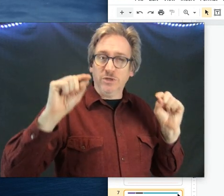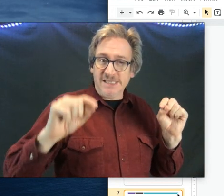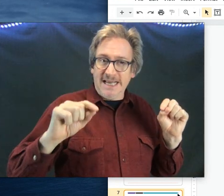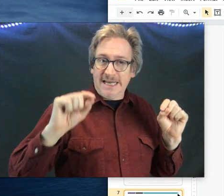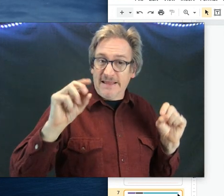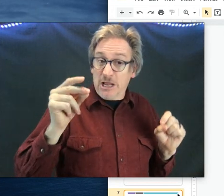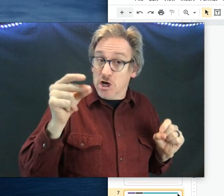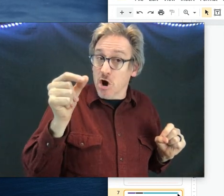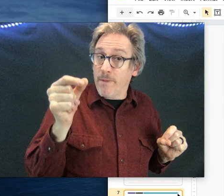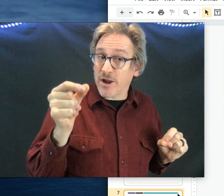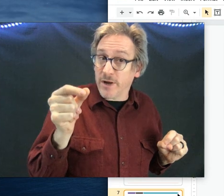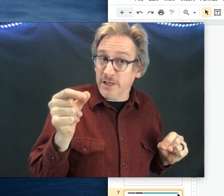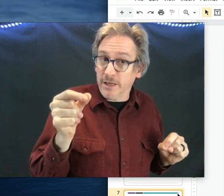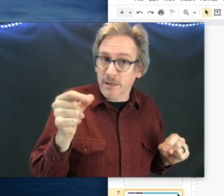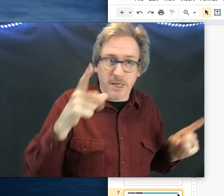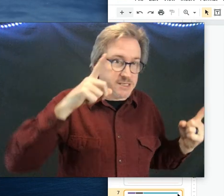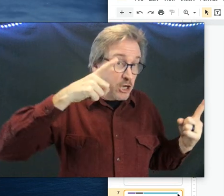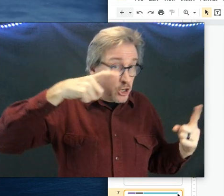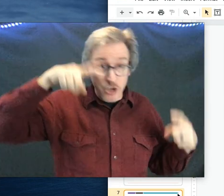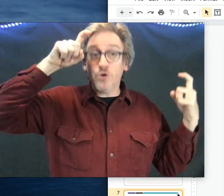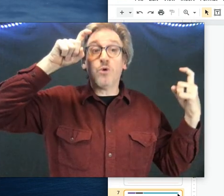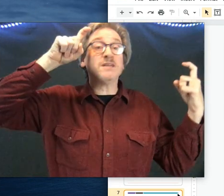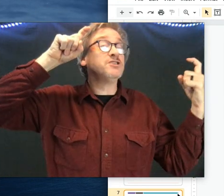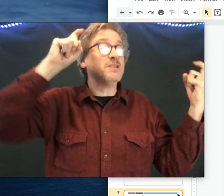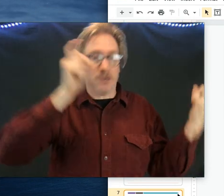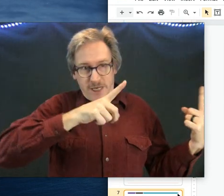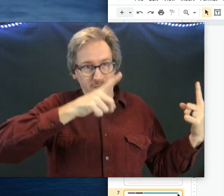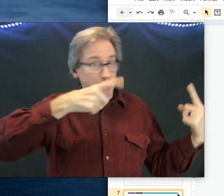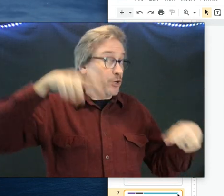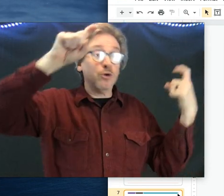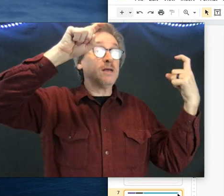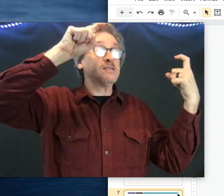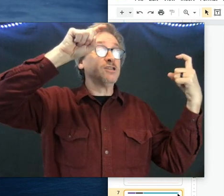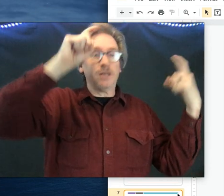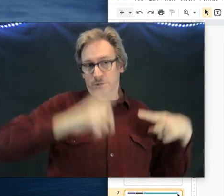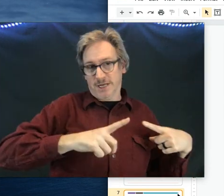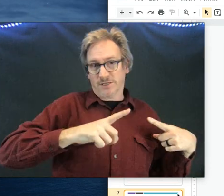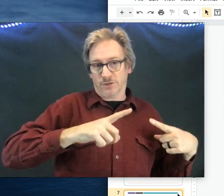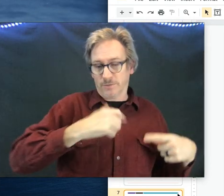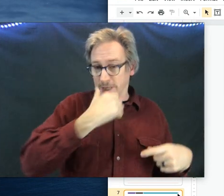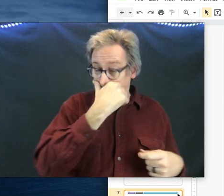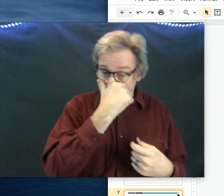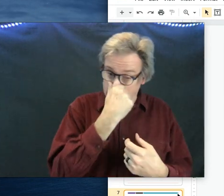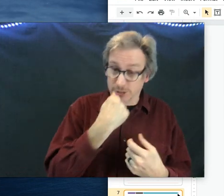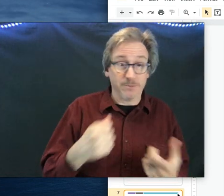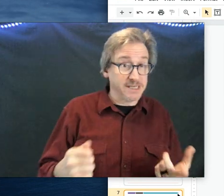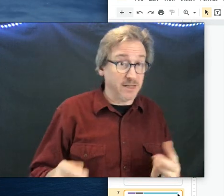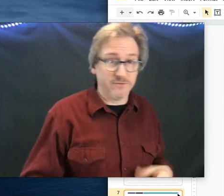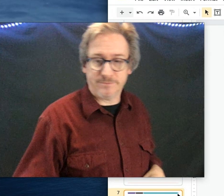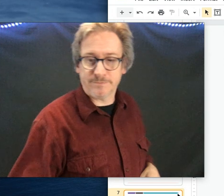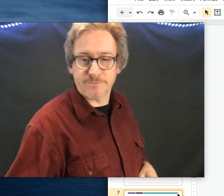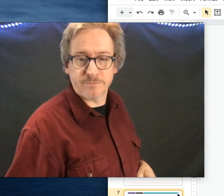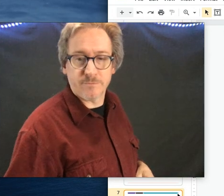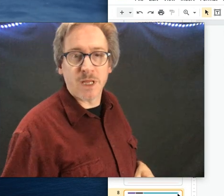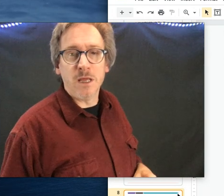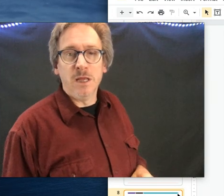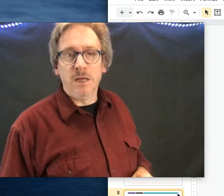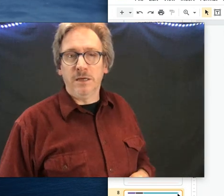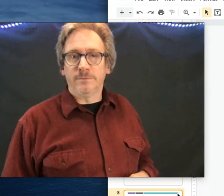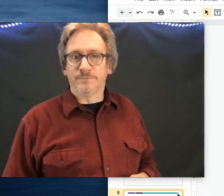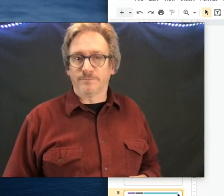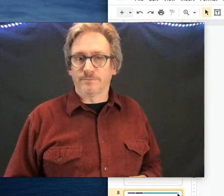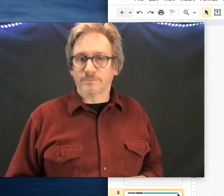you will see it. They go by quickly. It's a new question. Here's an answer. New question. Here's an answer that I answered myself.